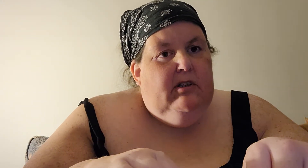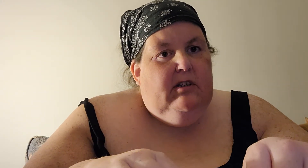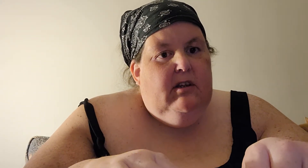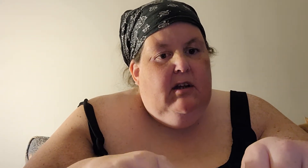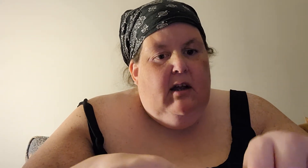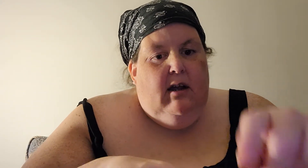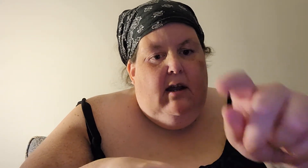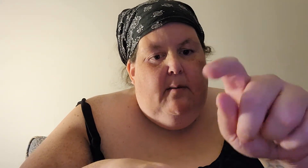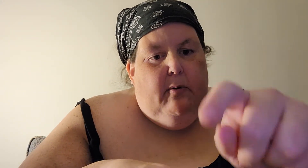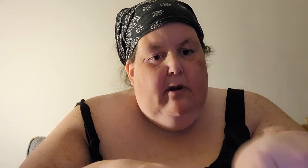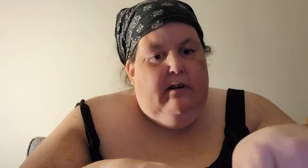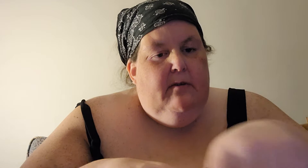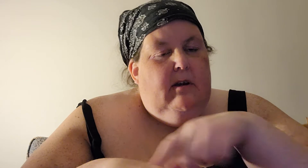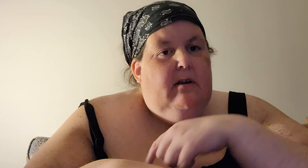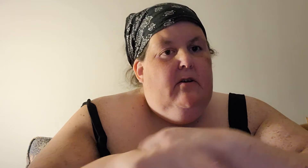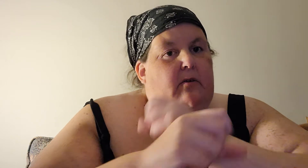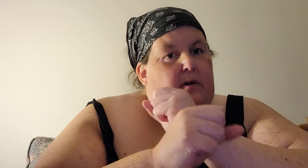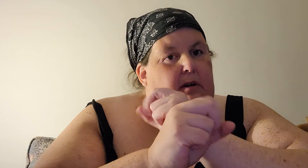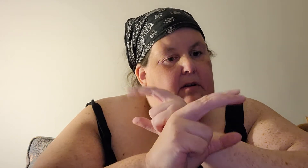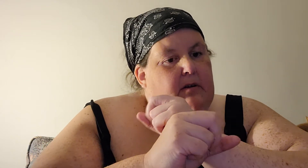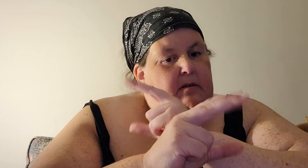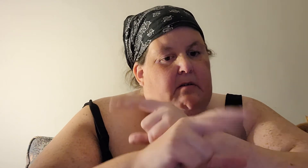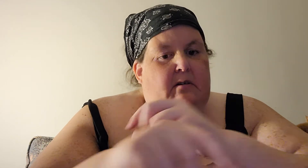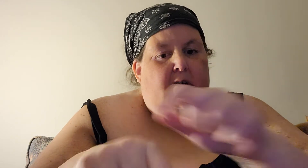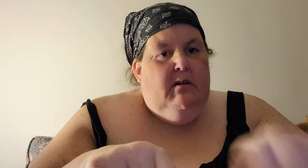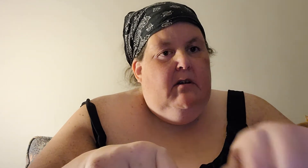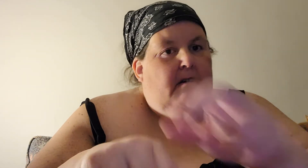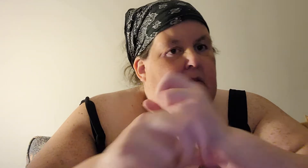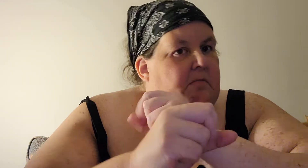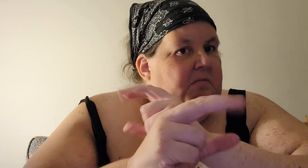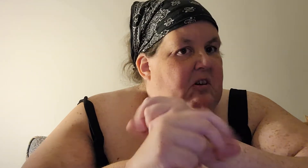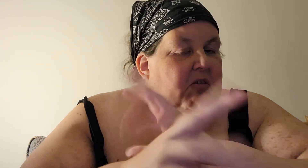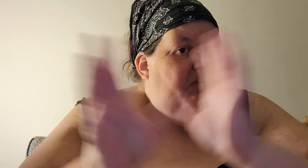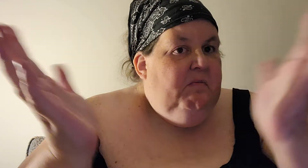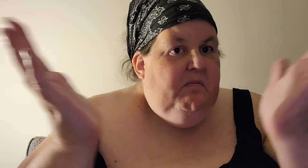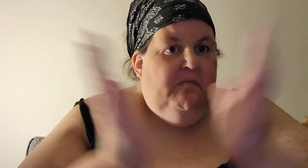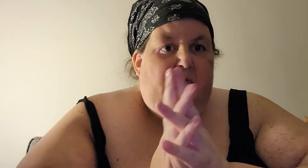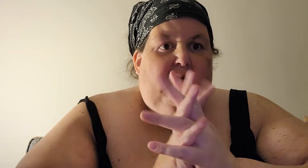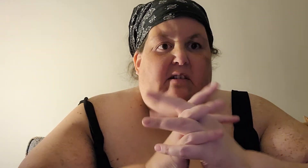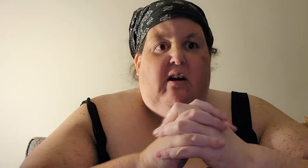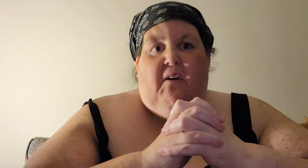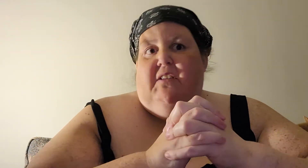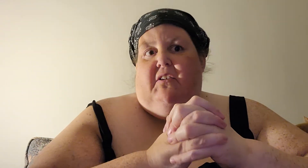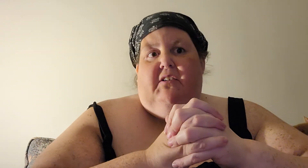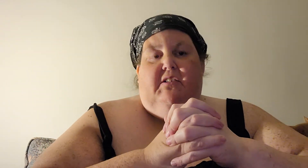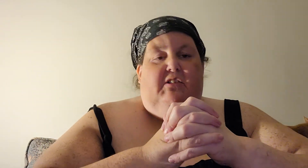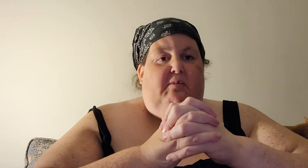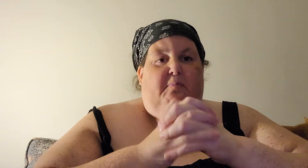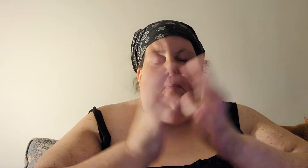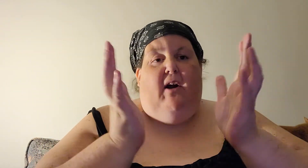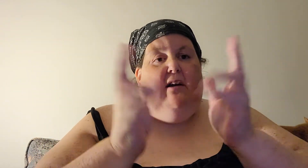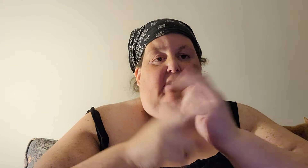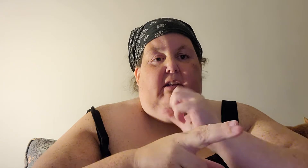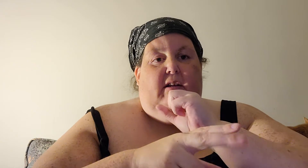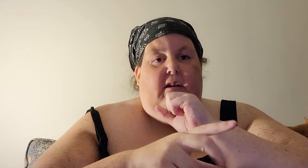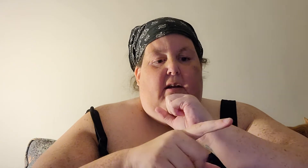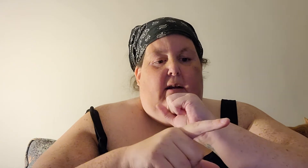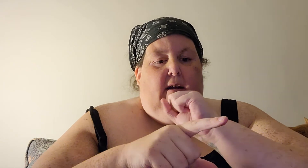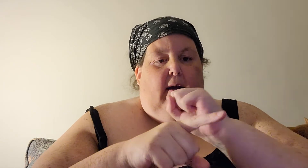words and point to it, you know, and, you know, that's how I learned, is just by practicing. I